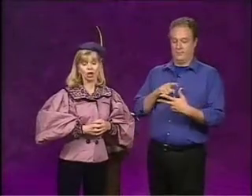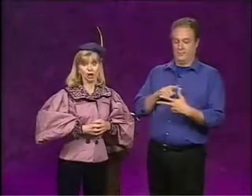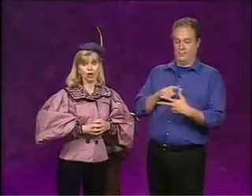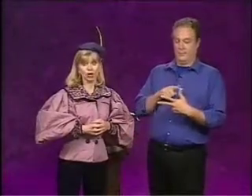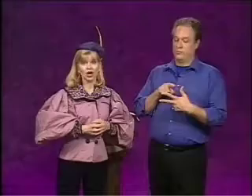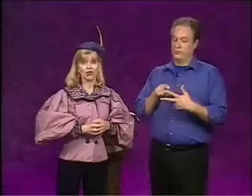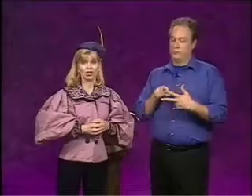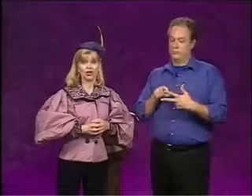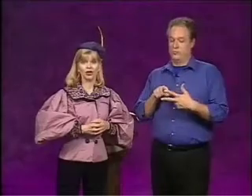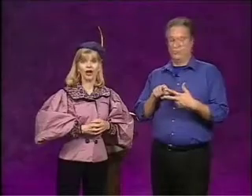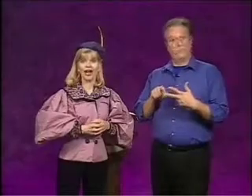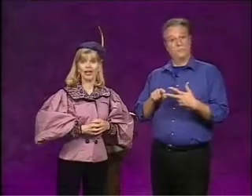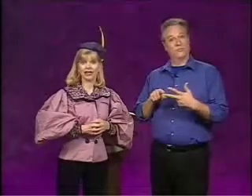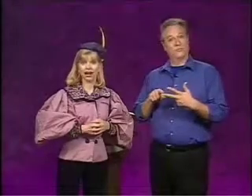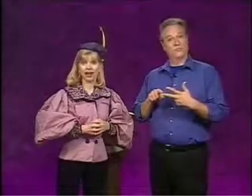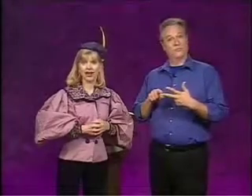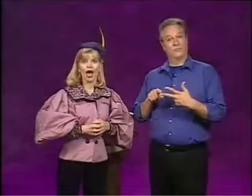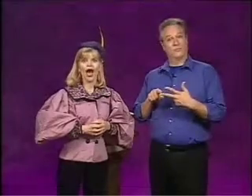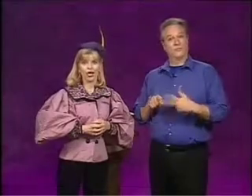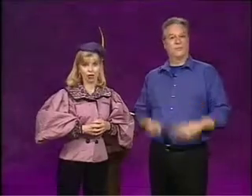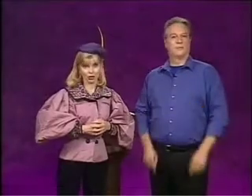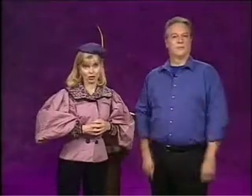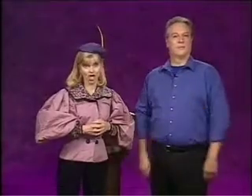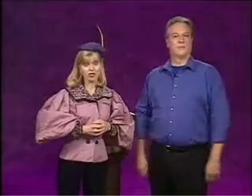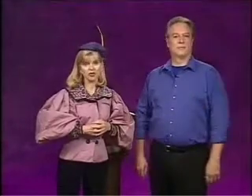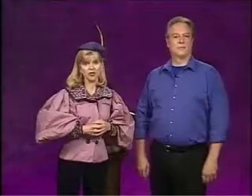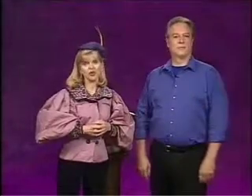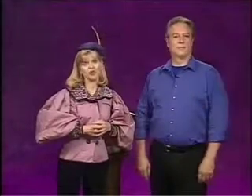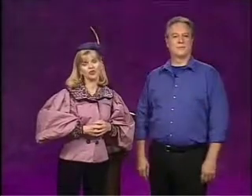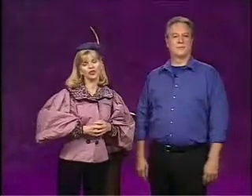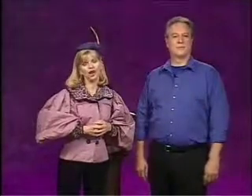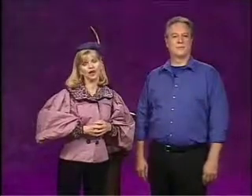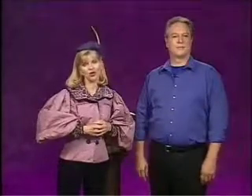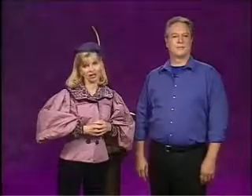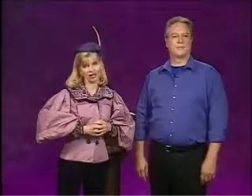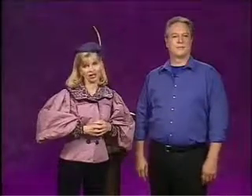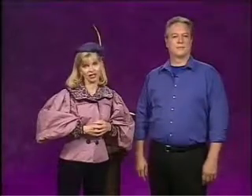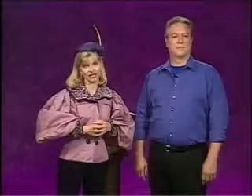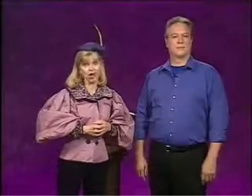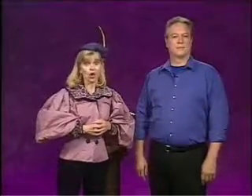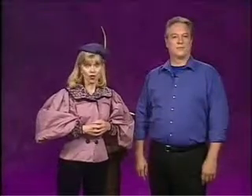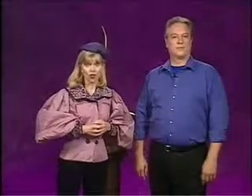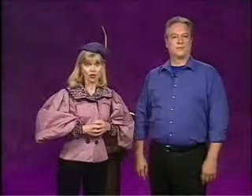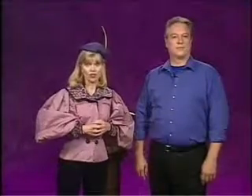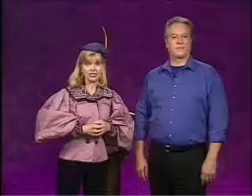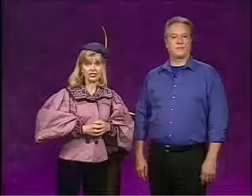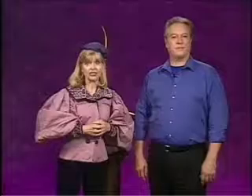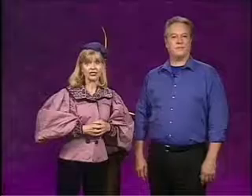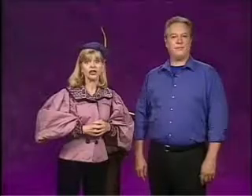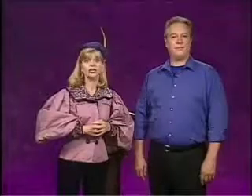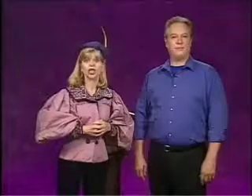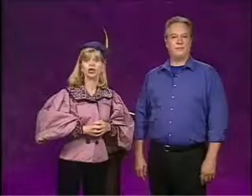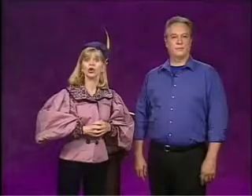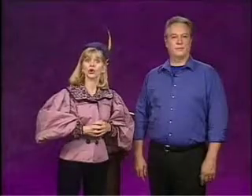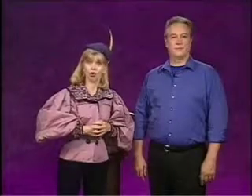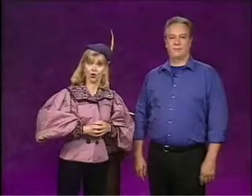low, regular, and high, and you adjust the power of your sign accordingly. Regular intensity is also the